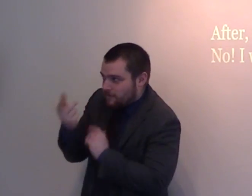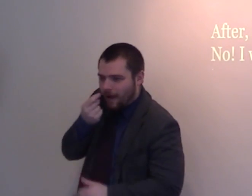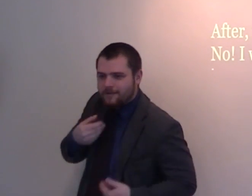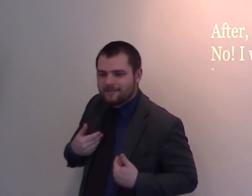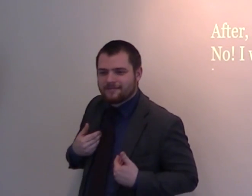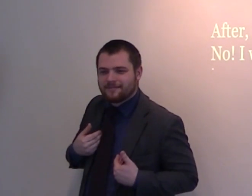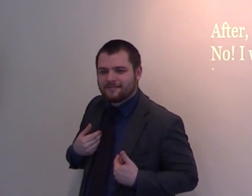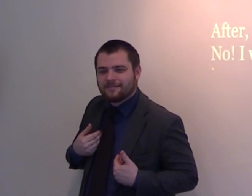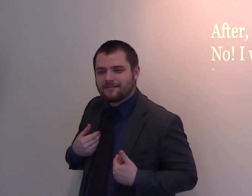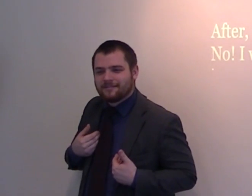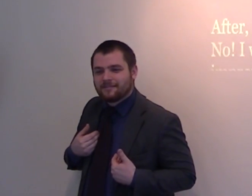After, what do I do?